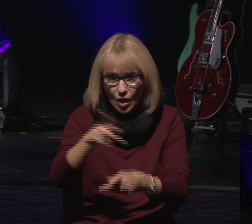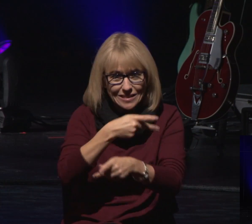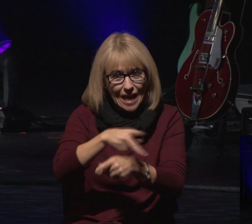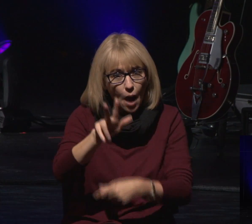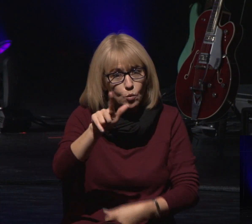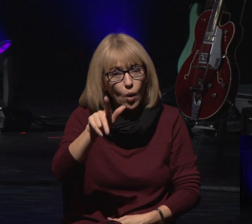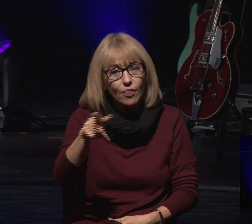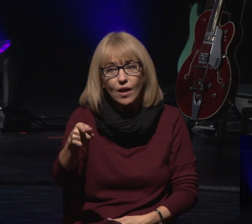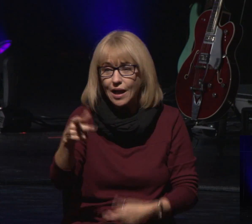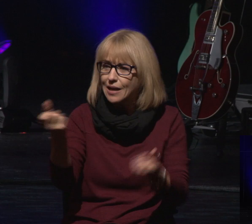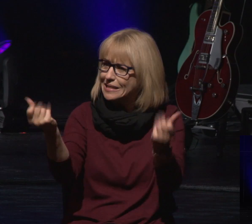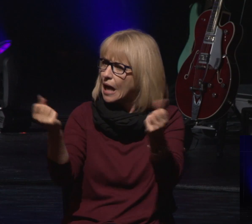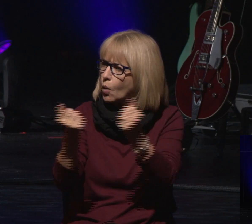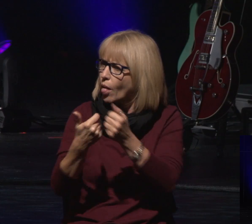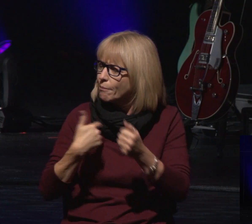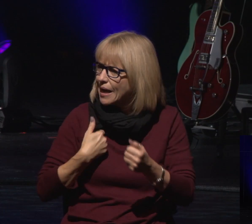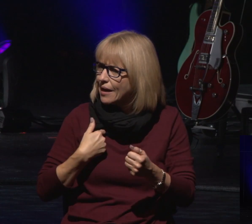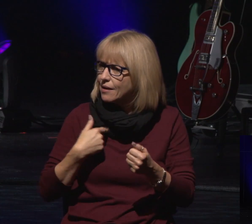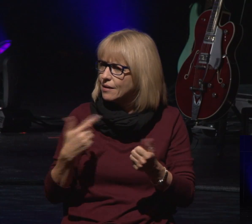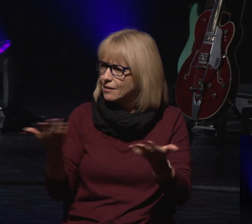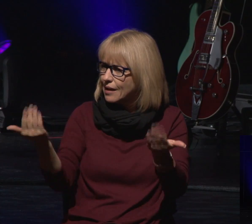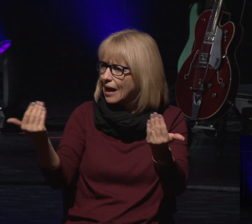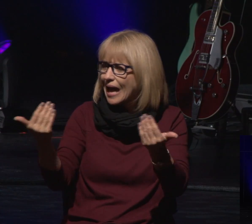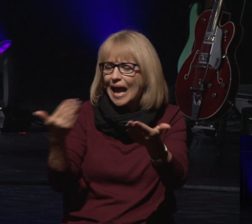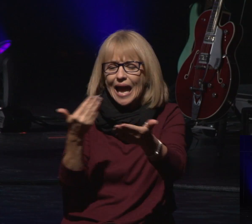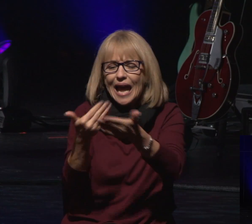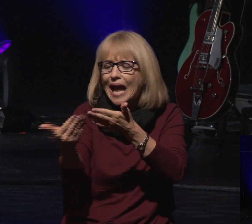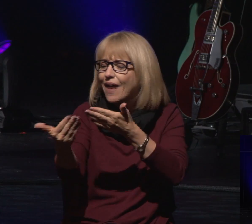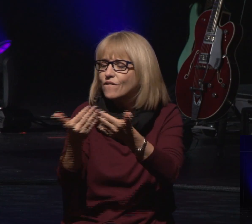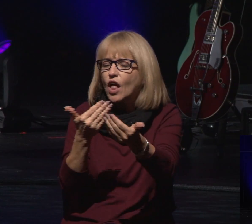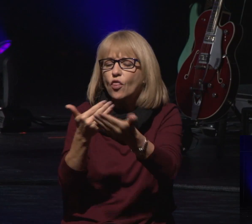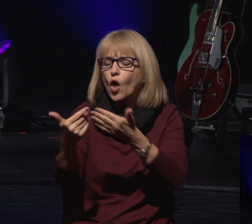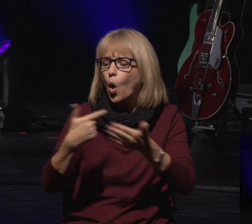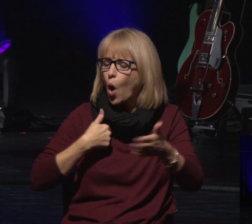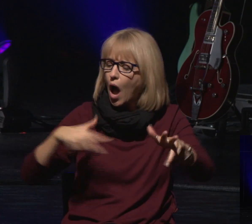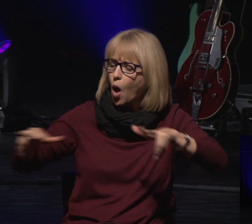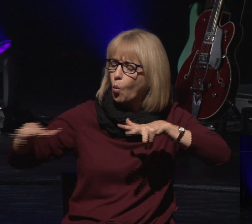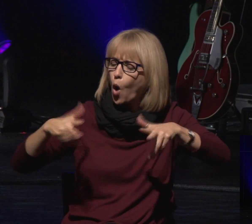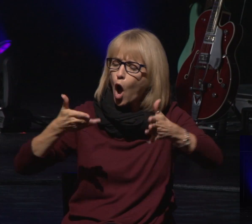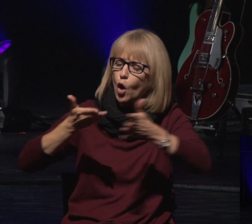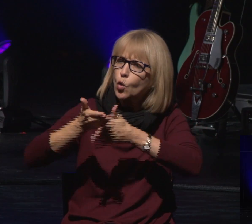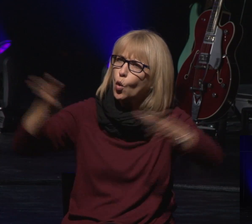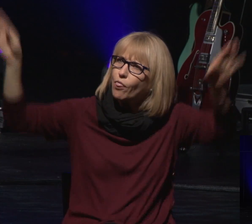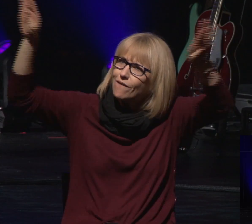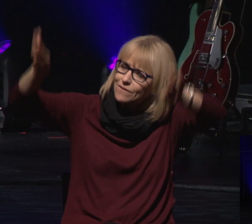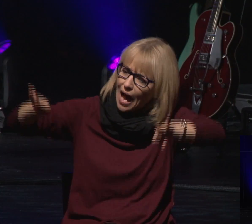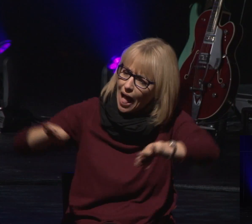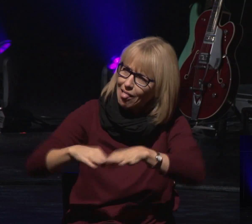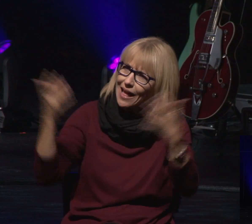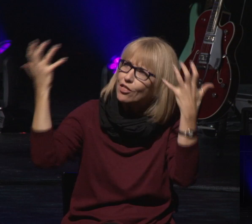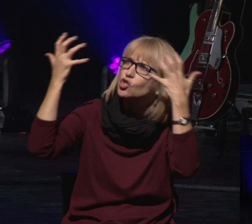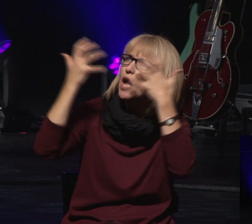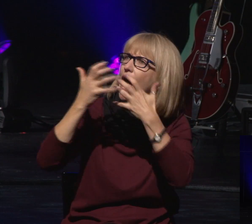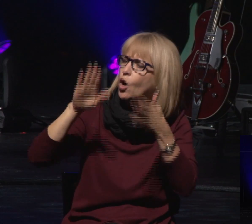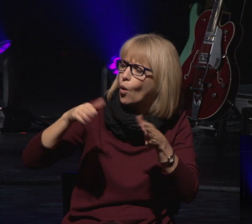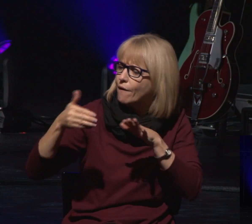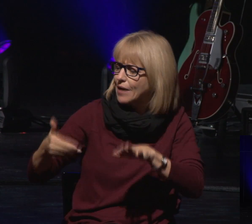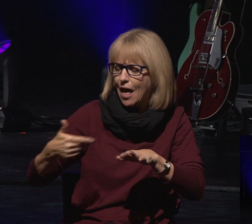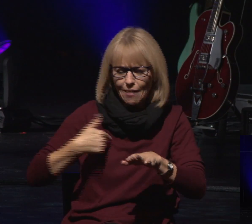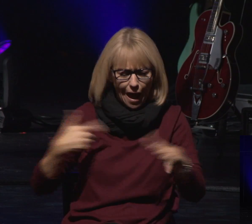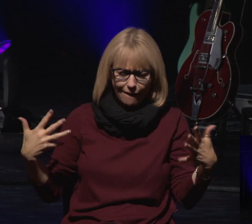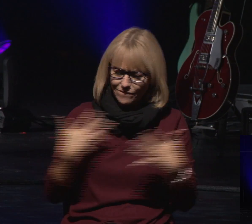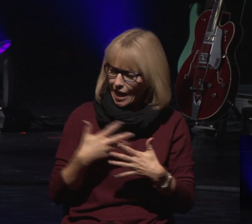well? Would you read this aloud with me? It says, even though I walk through the valley of the shadow of death, I will fear